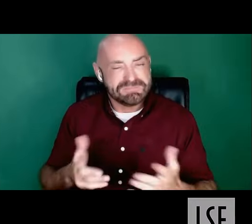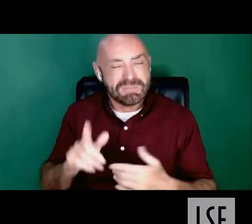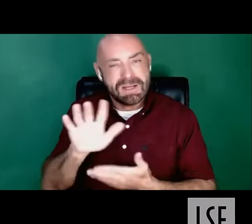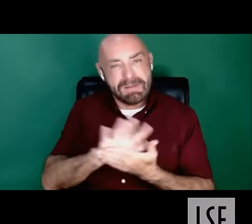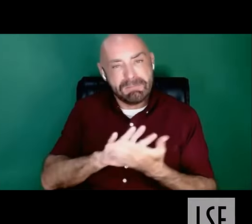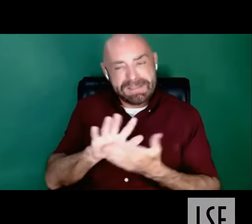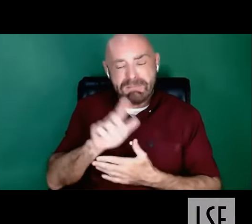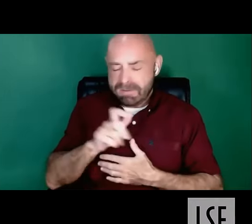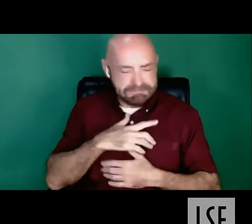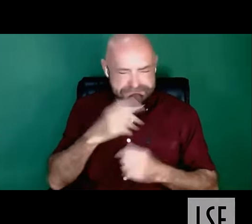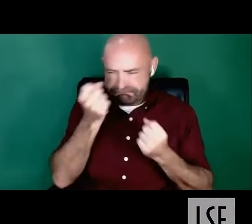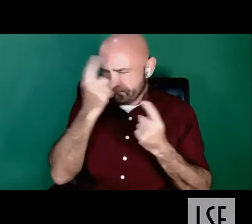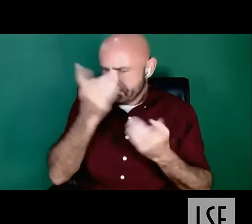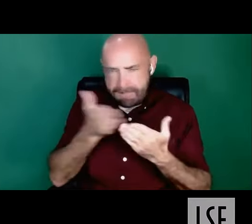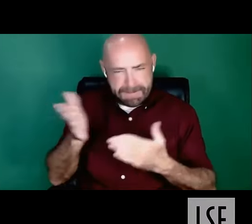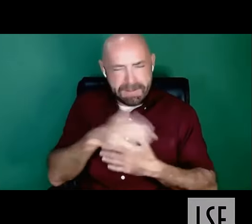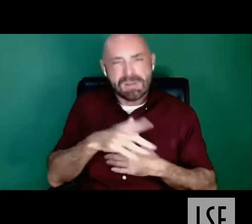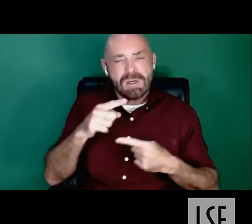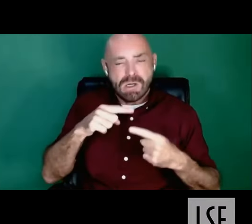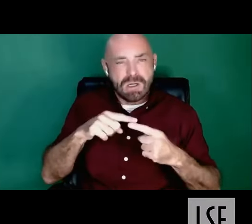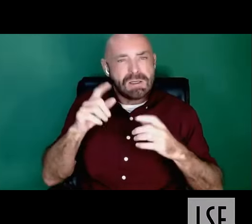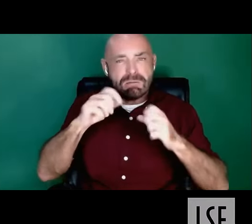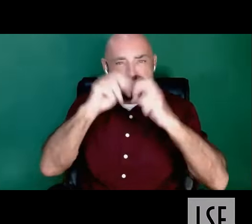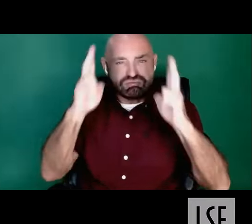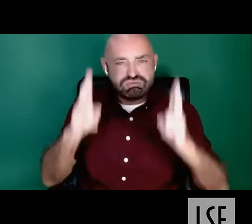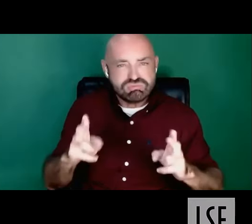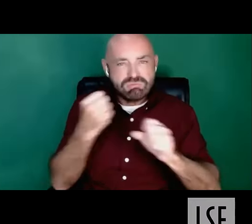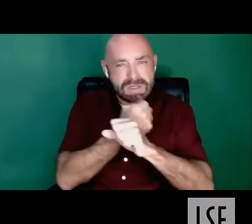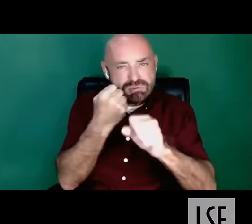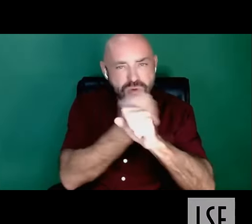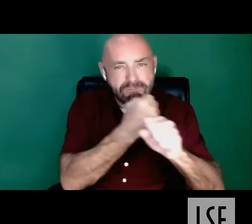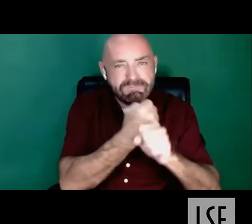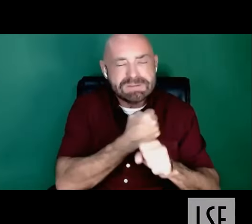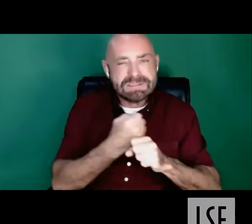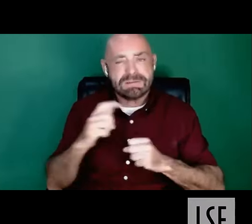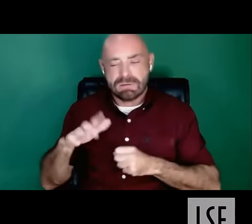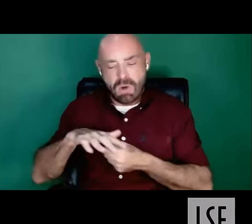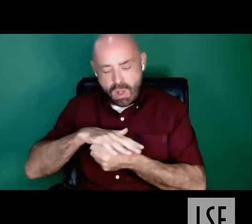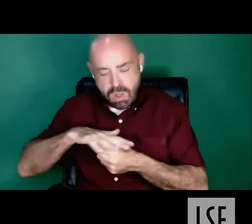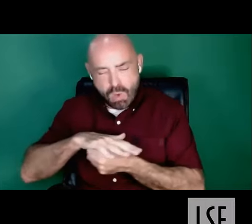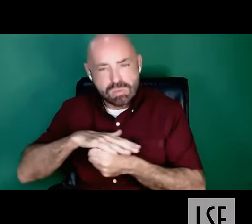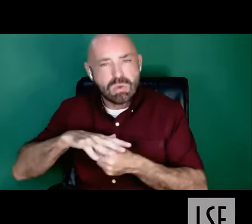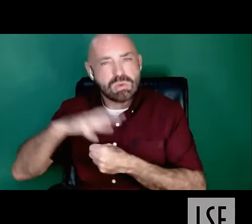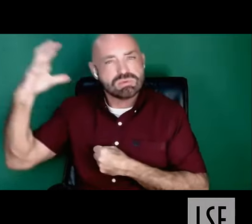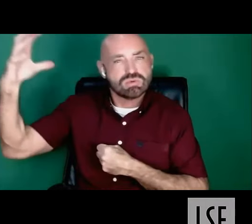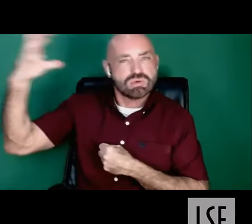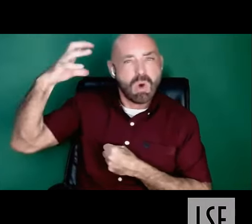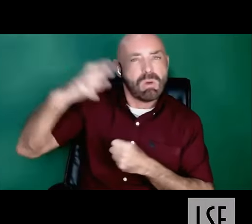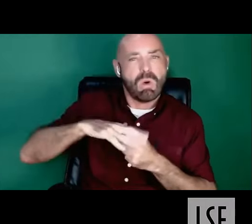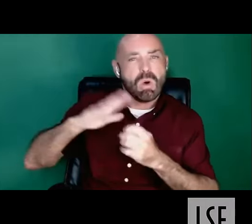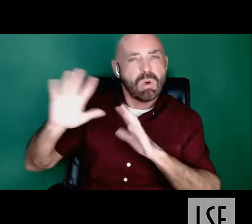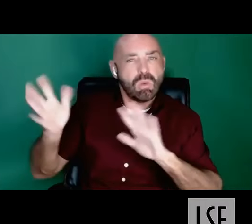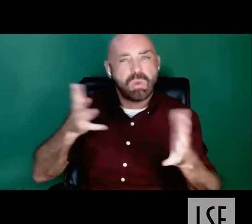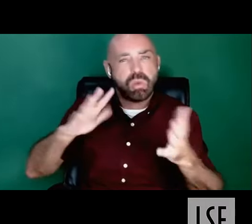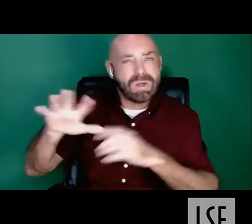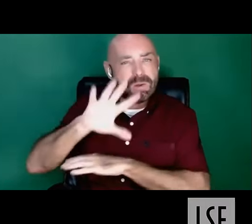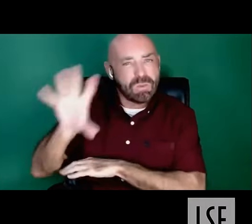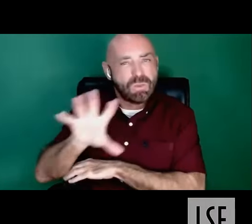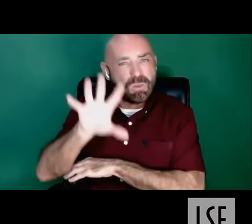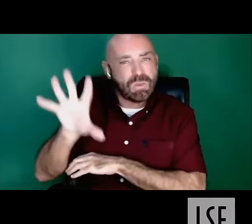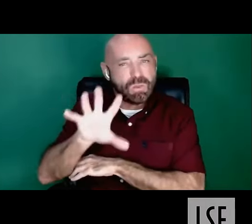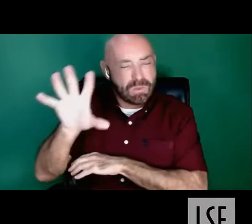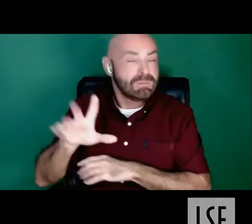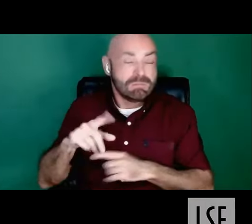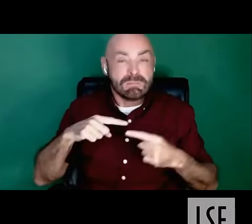get the idea behind retrofitting and, you know, local solar or wind. People absolutely get what Ed has said about renewables